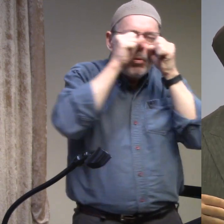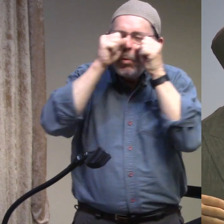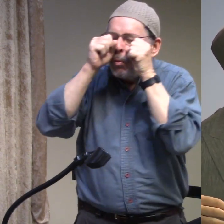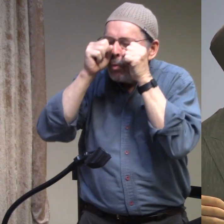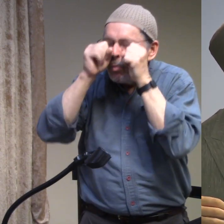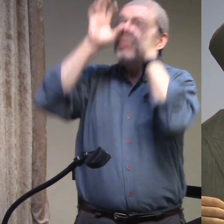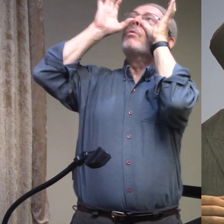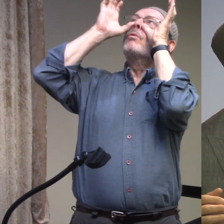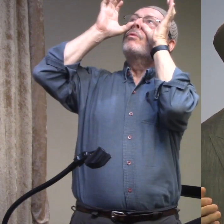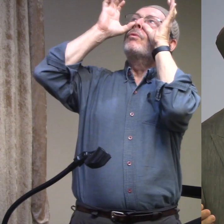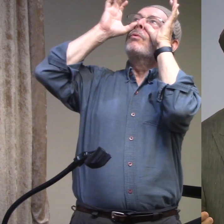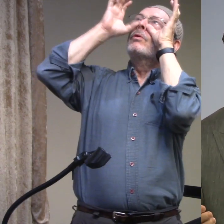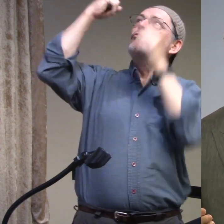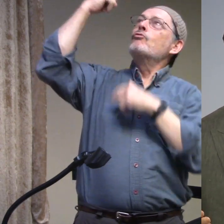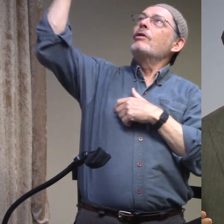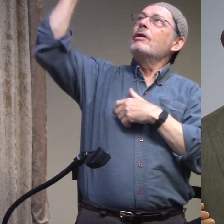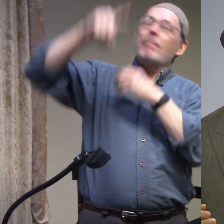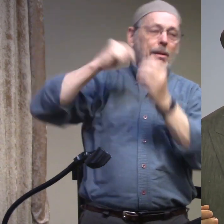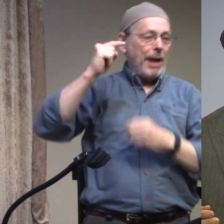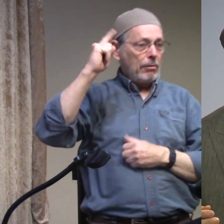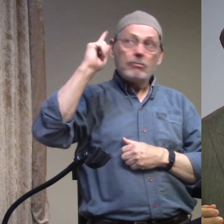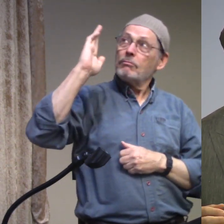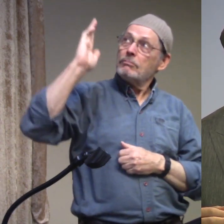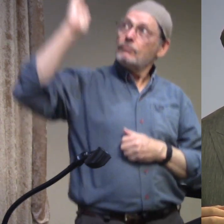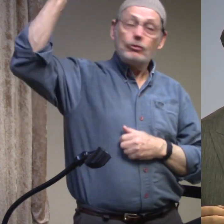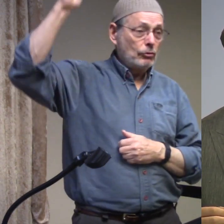we dream of paradise.